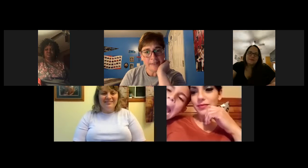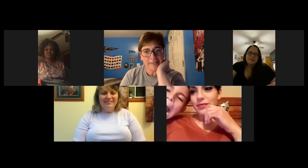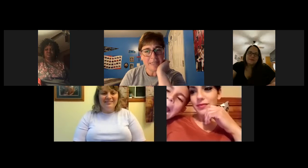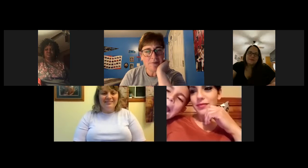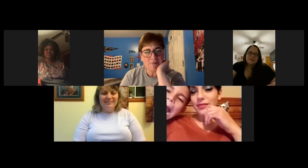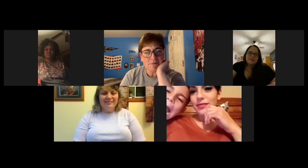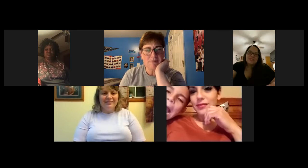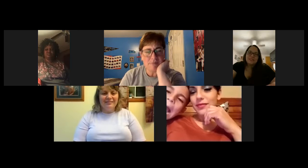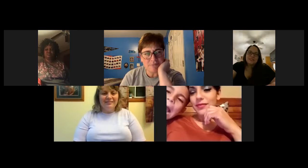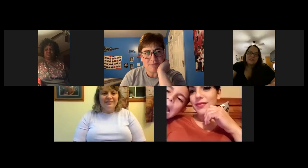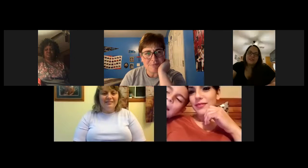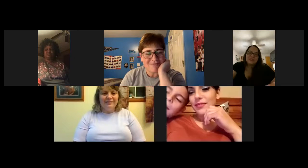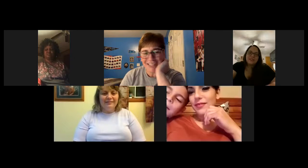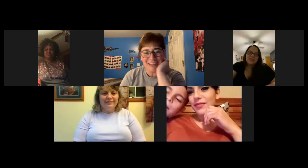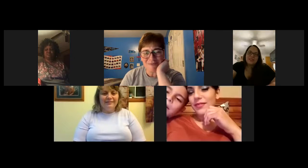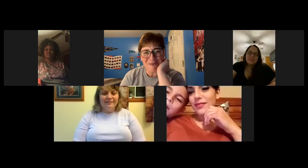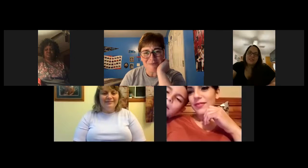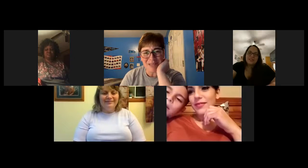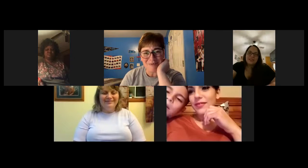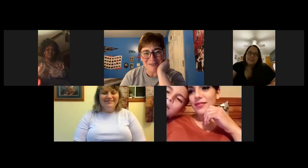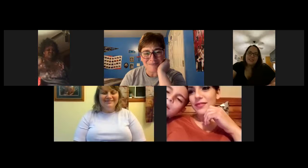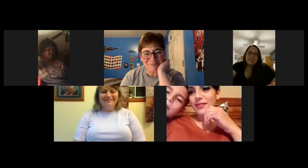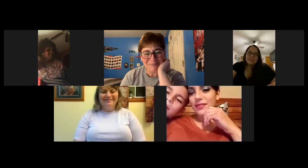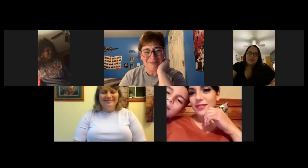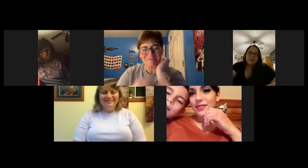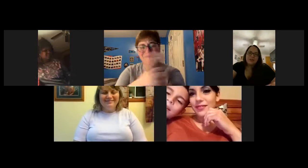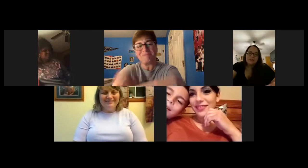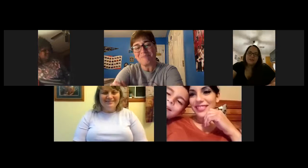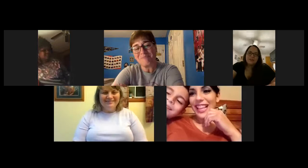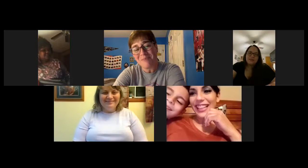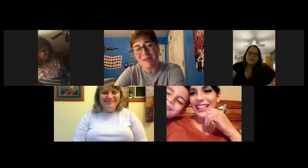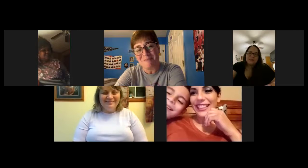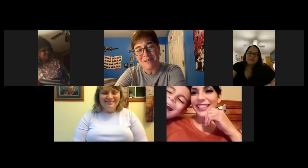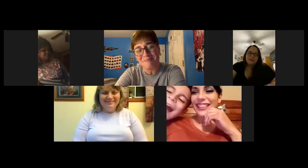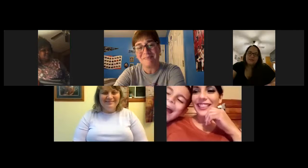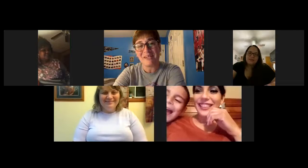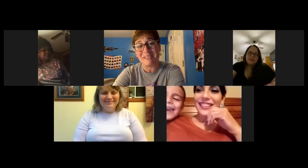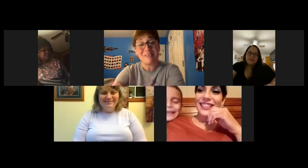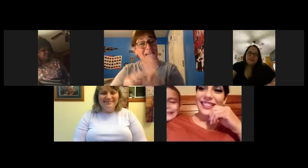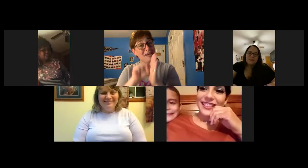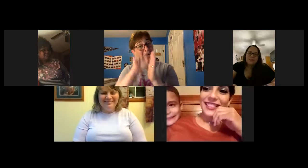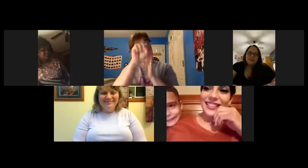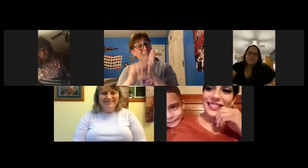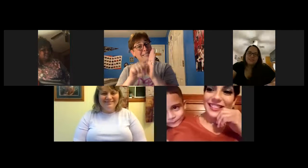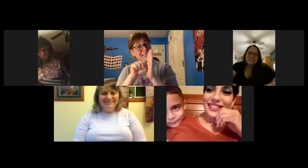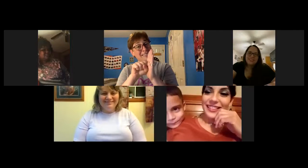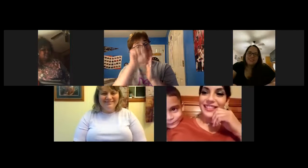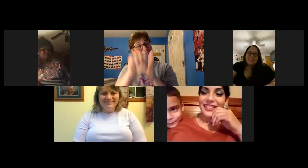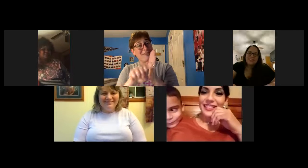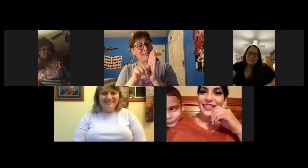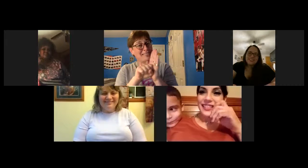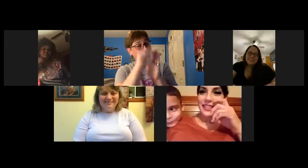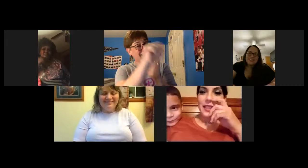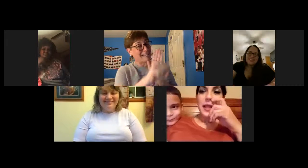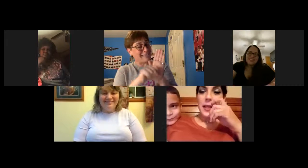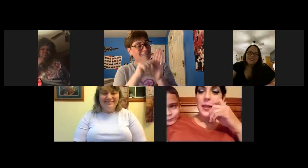said, "Yeah." I was like, "Huh." Like, I don't remember that one. So, but anyways, I was like, I know season. I